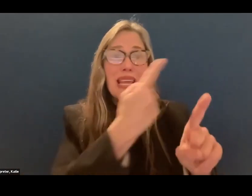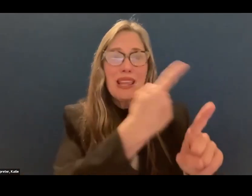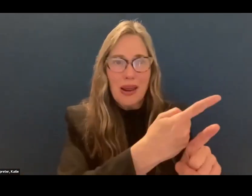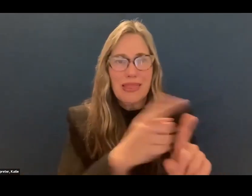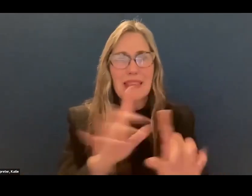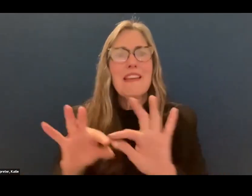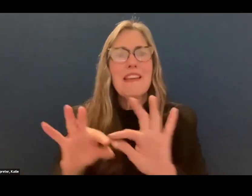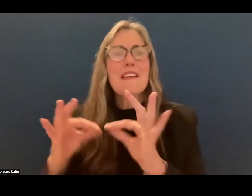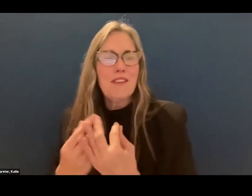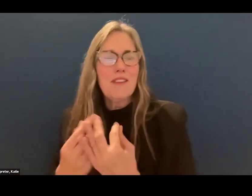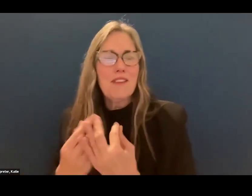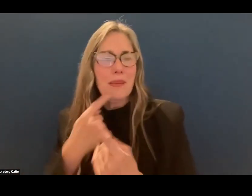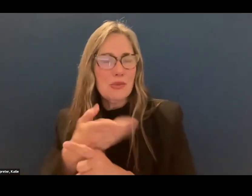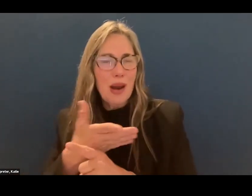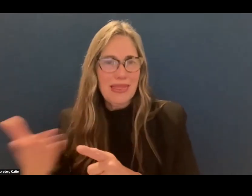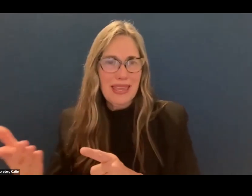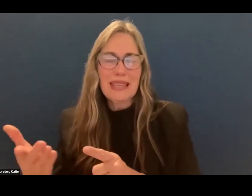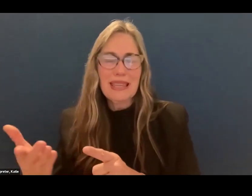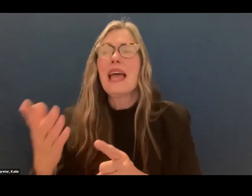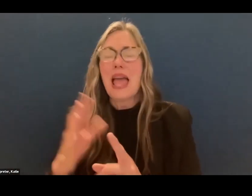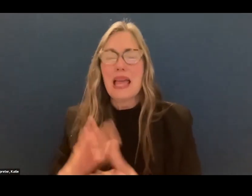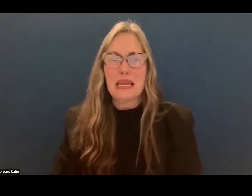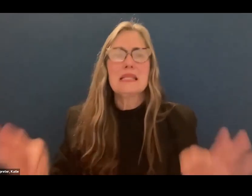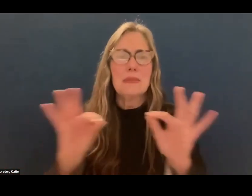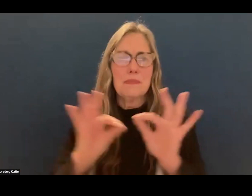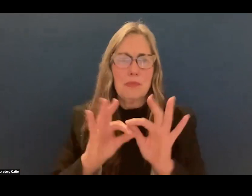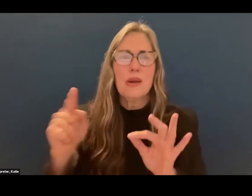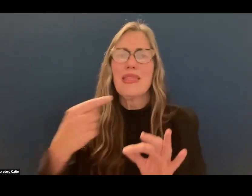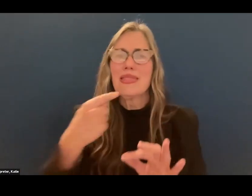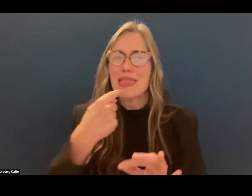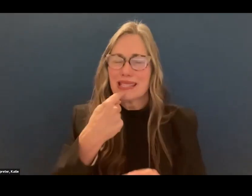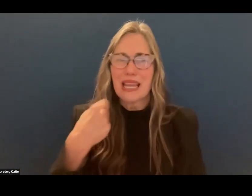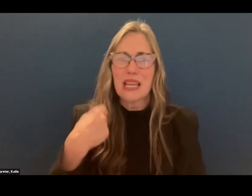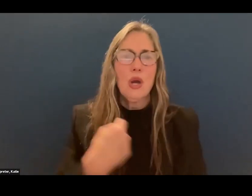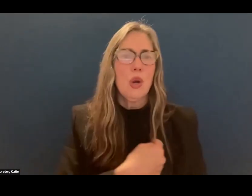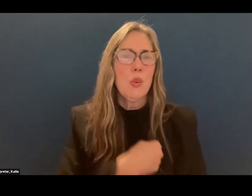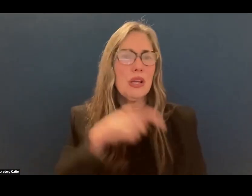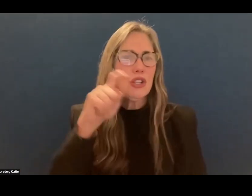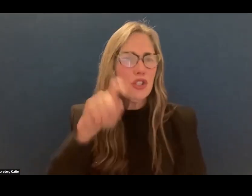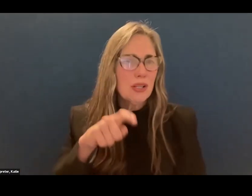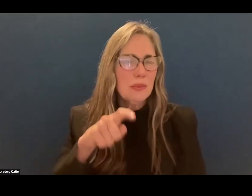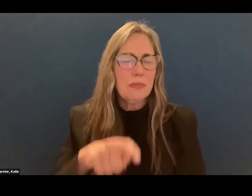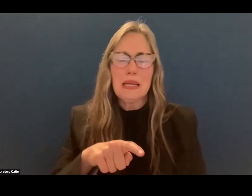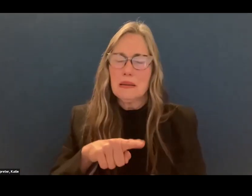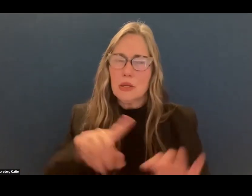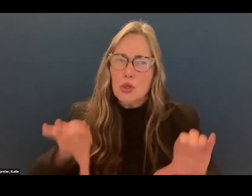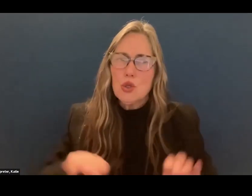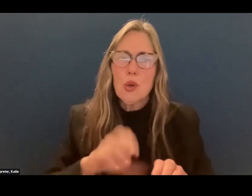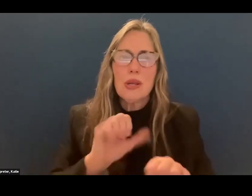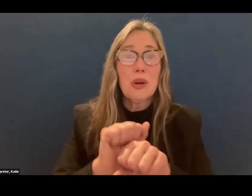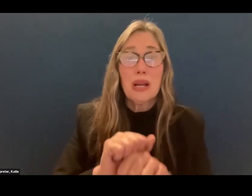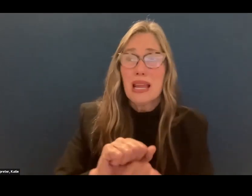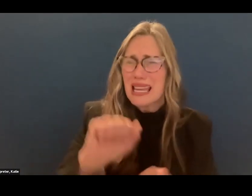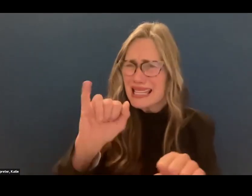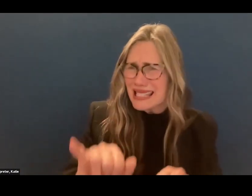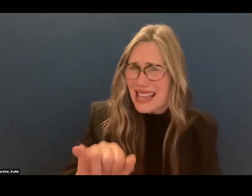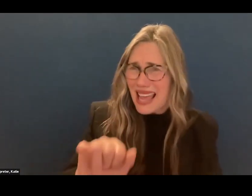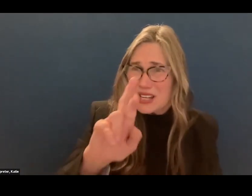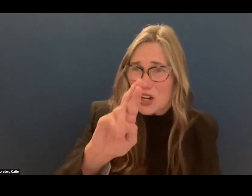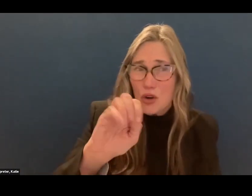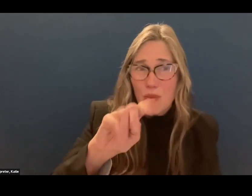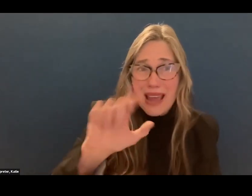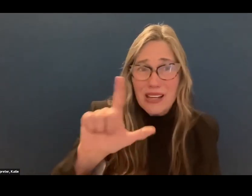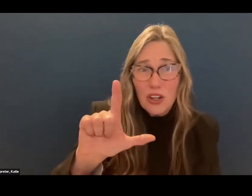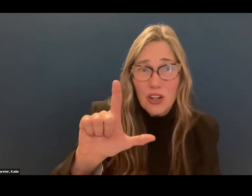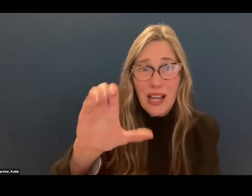hold us accountable to the work. So I'm excited to do the work. Is Radical Candor a book? It is. It's a whole framework. So can we get a